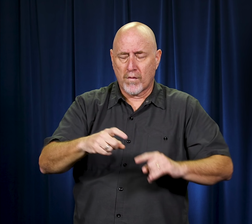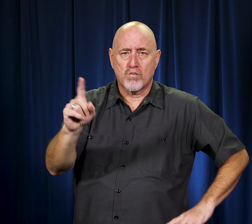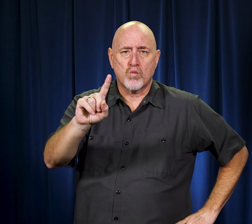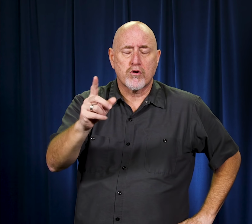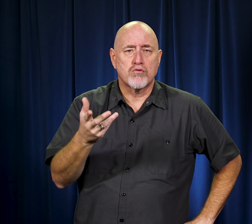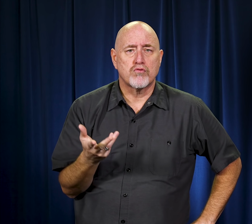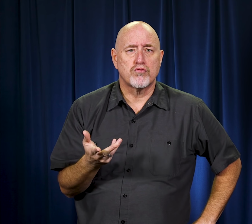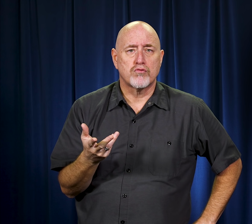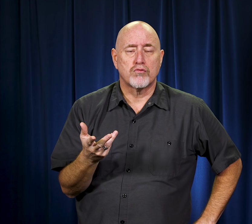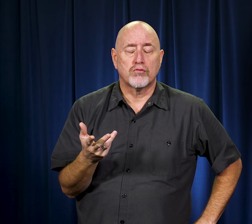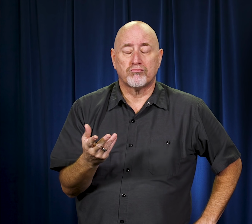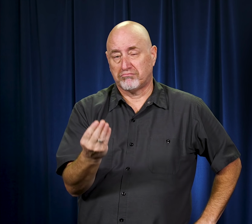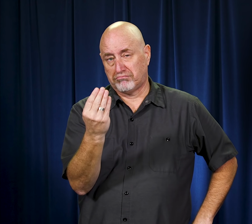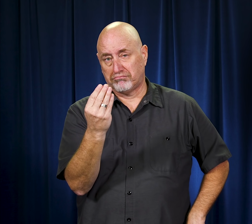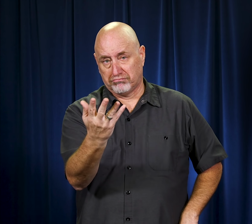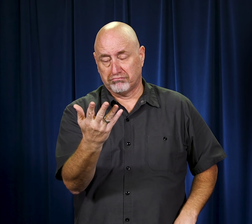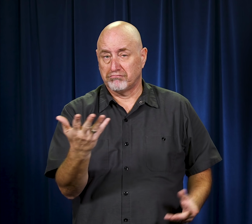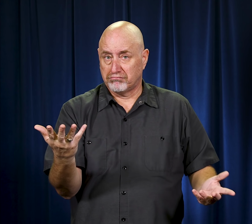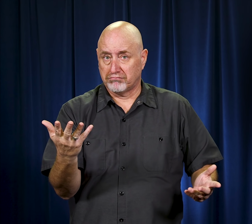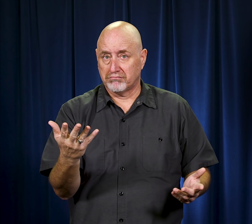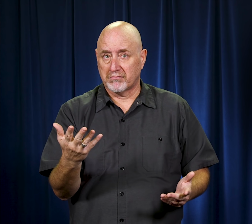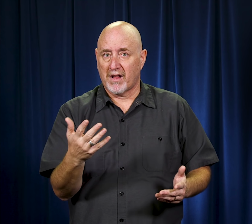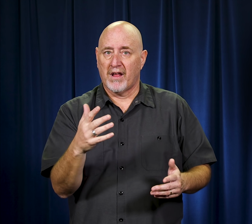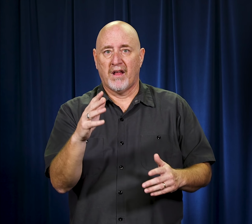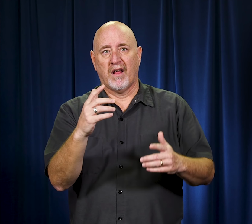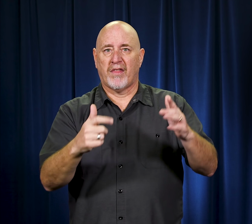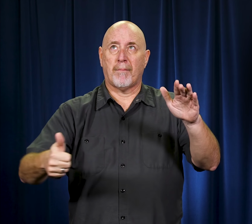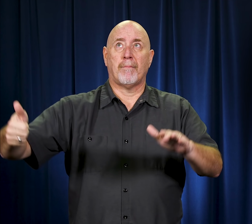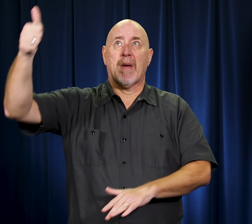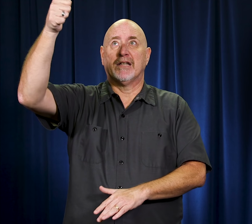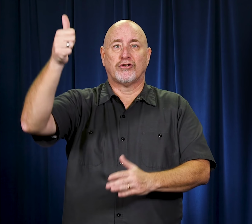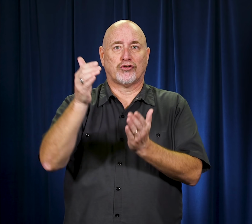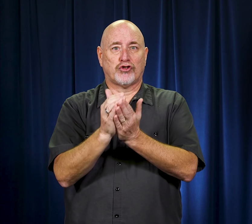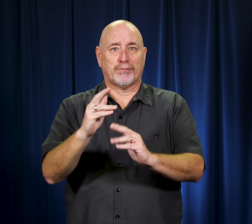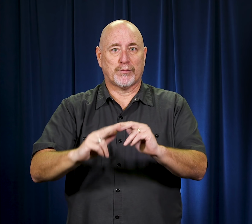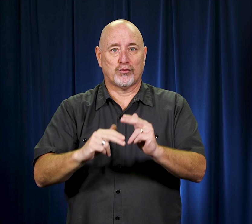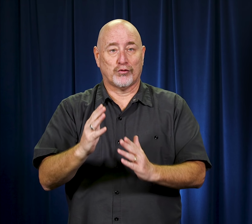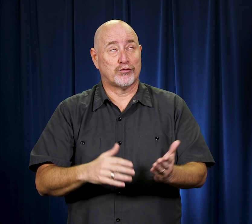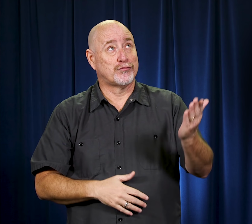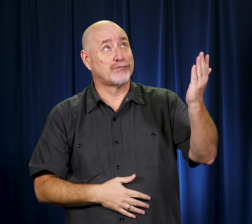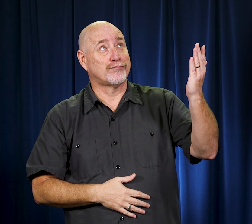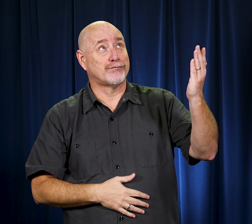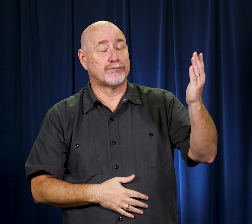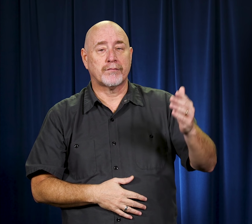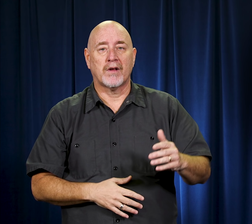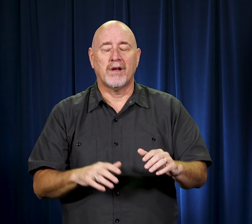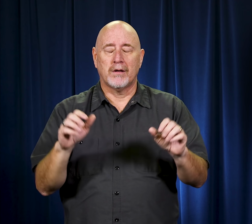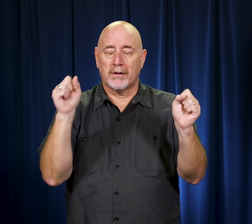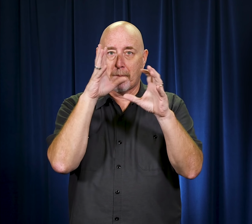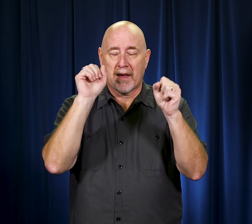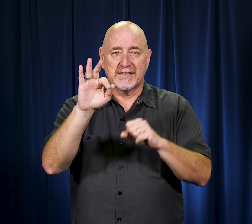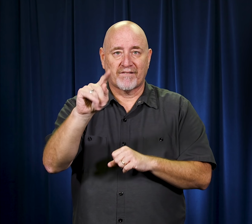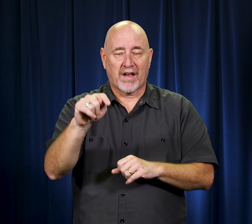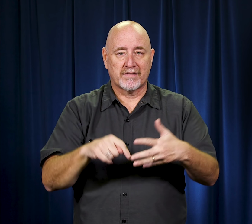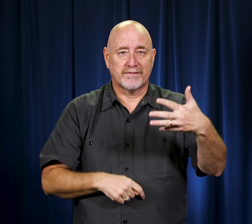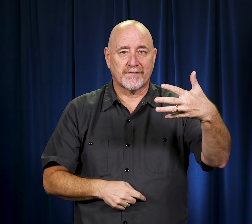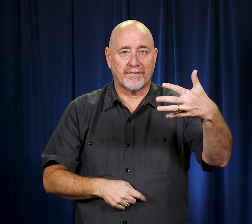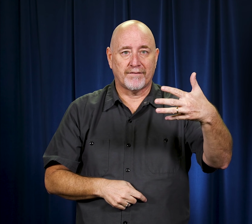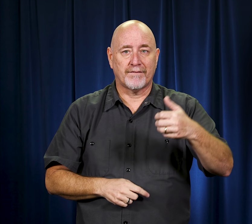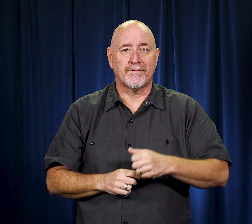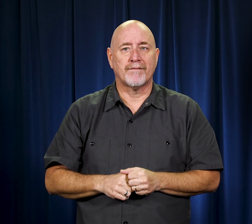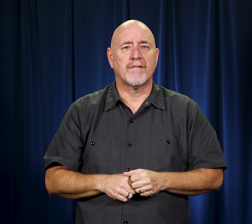information? Well, I would suggest to you from the master shipbuilder. Amazing fact number